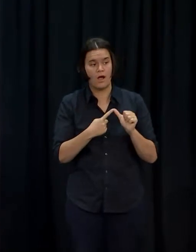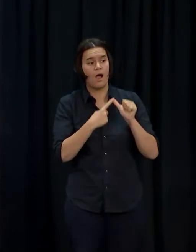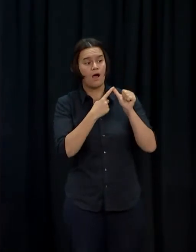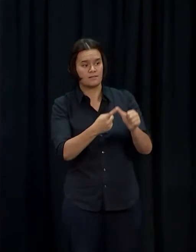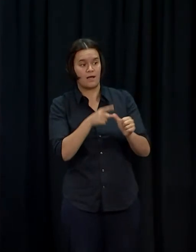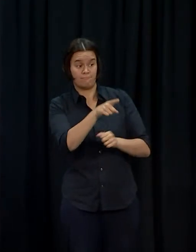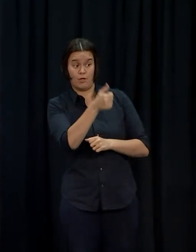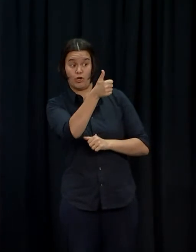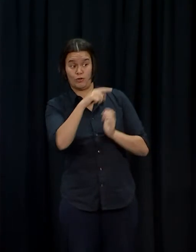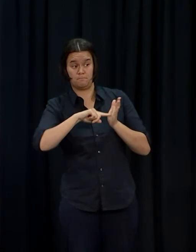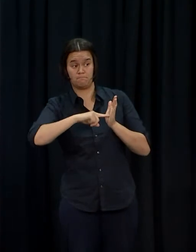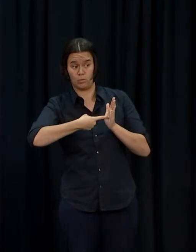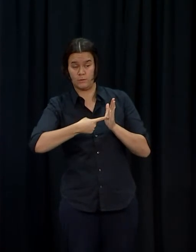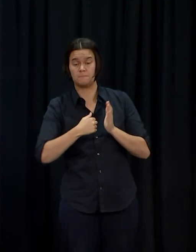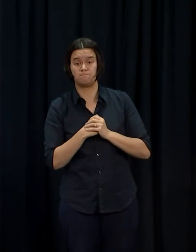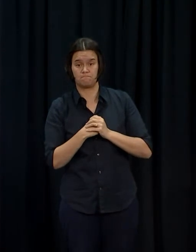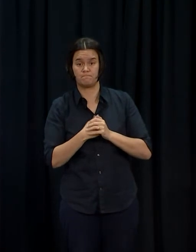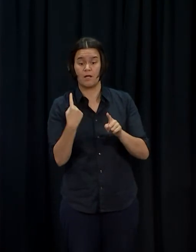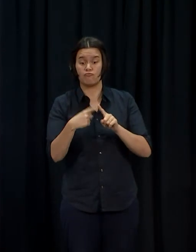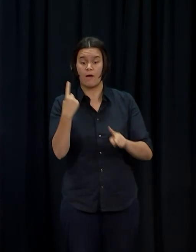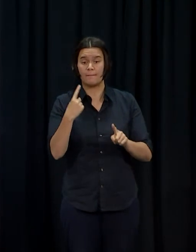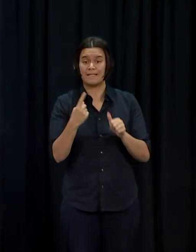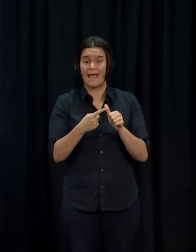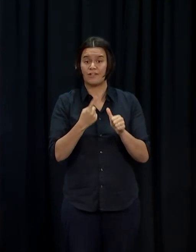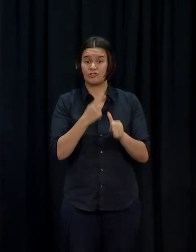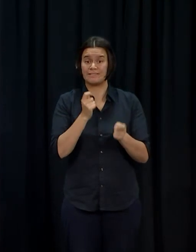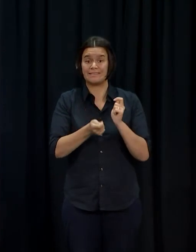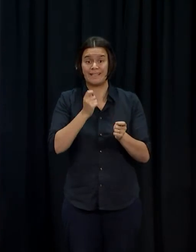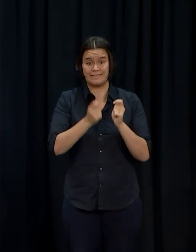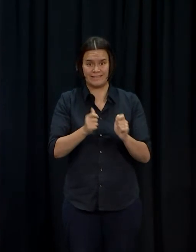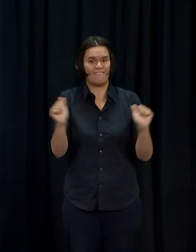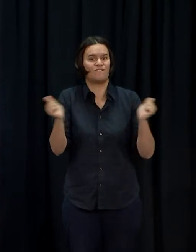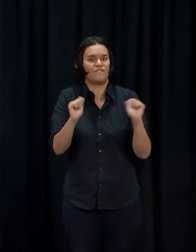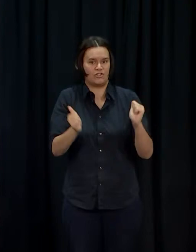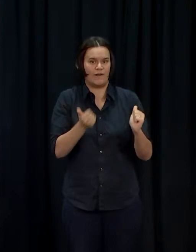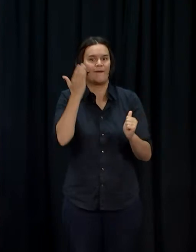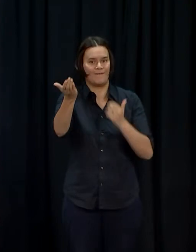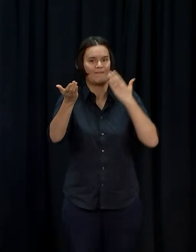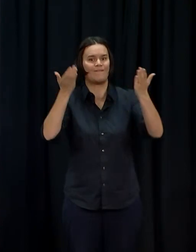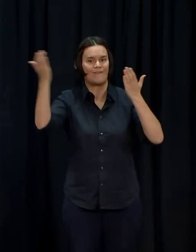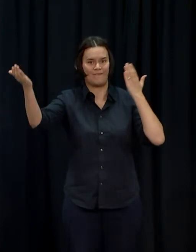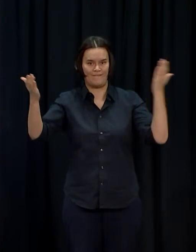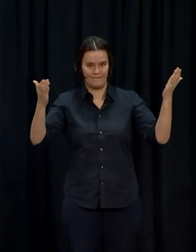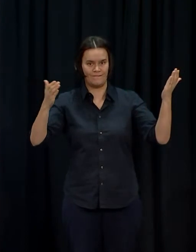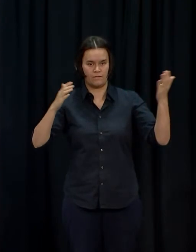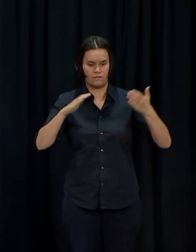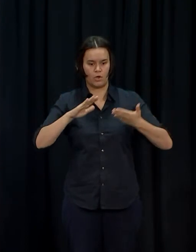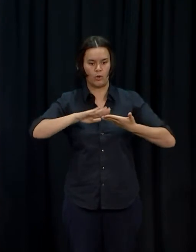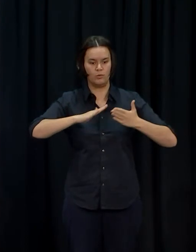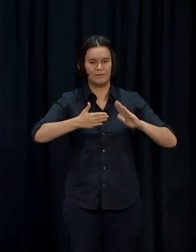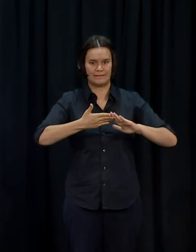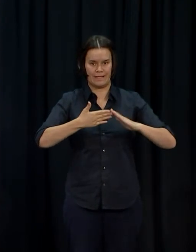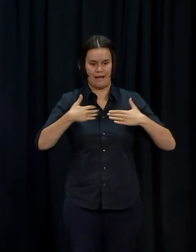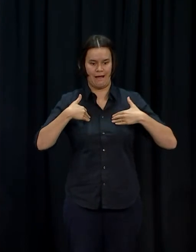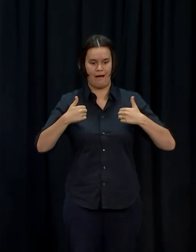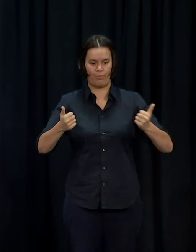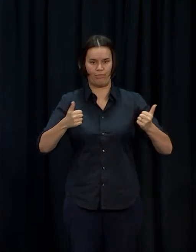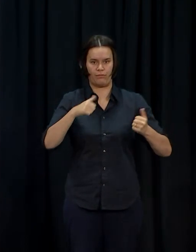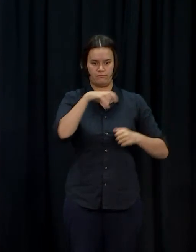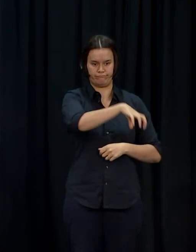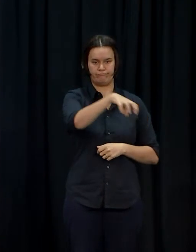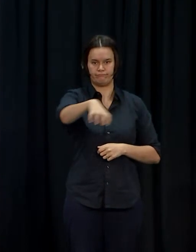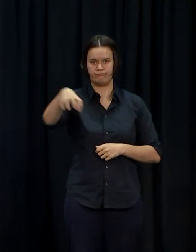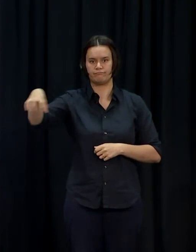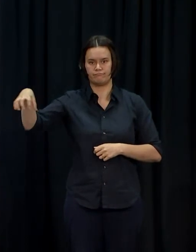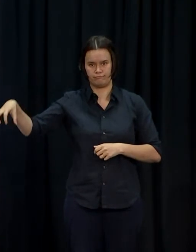point. Firstly, we already have rapid antigen tests out with community health providers, and we've particularly looked